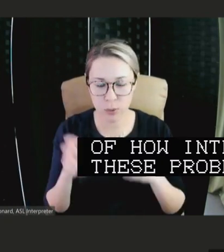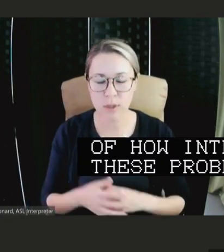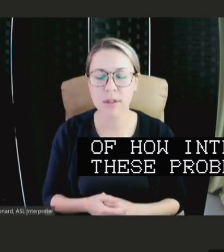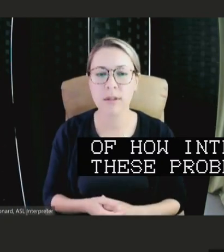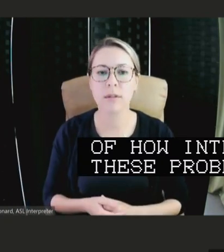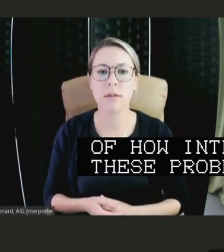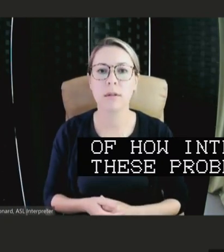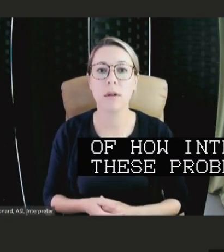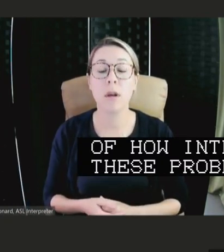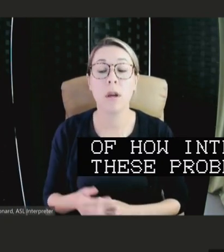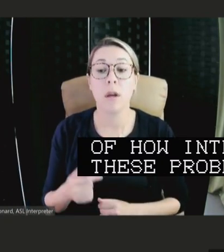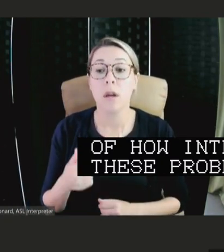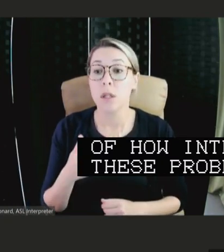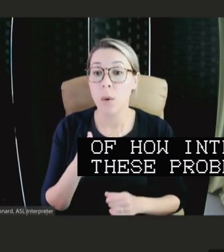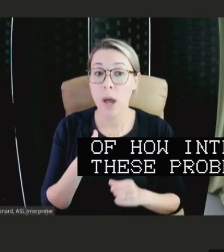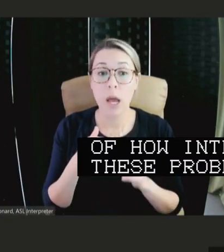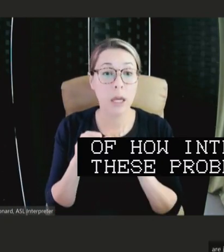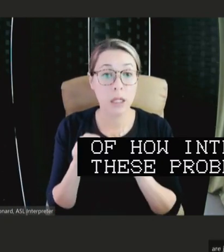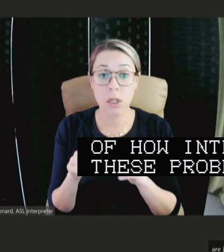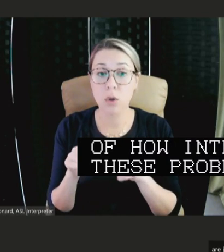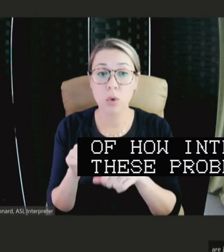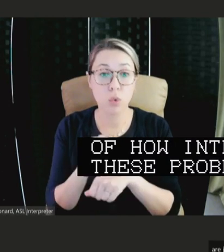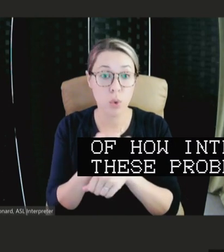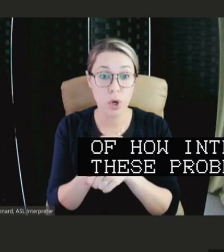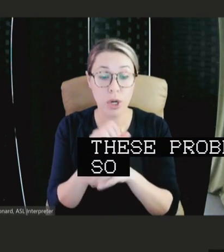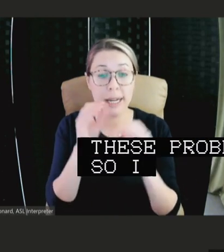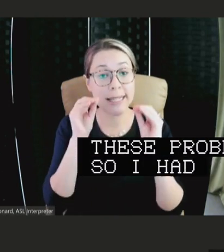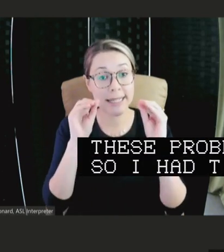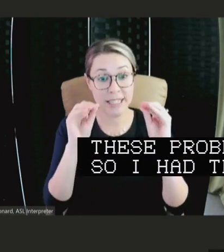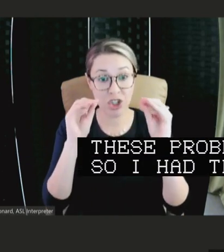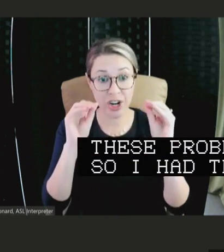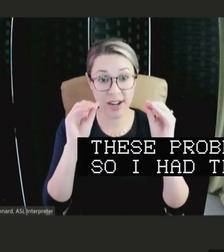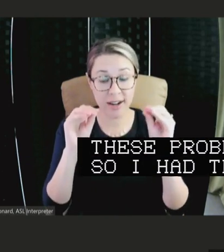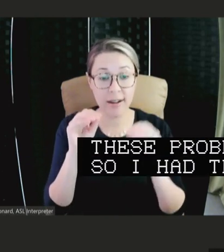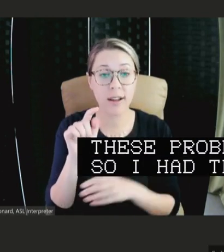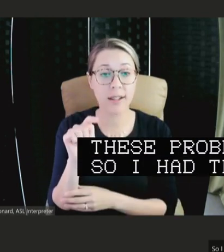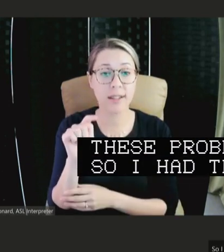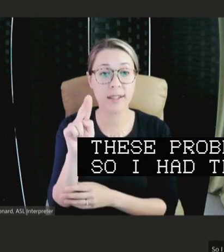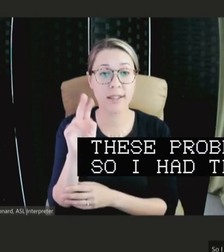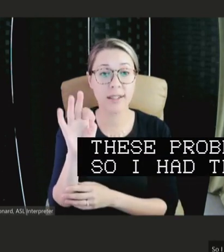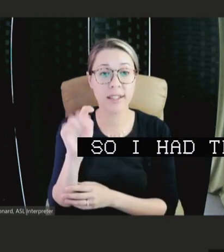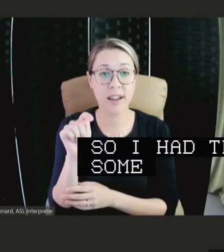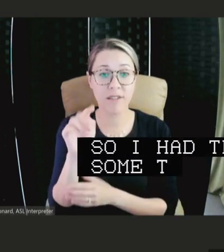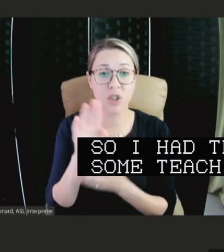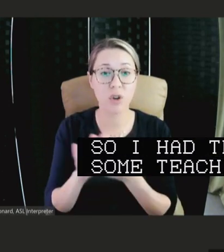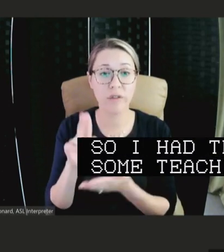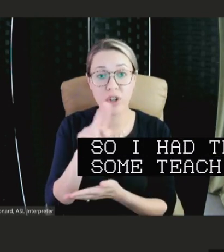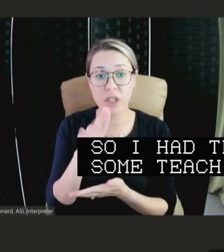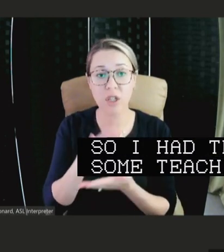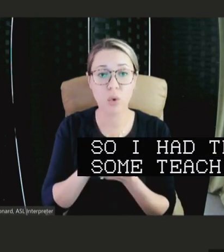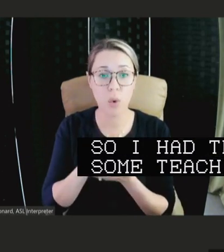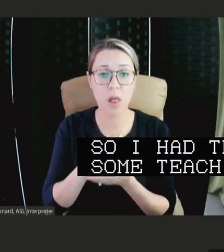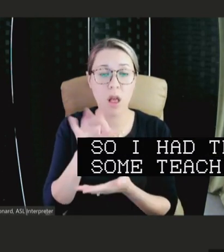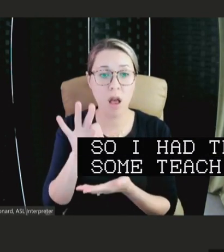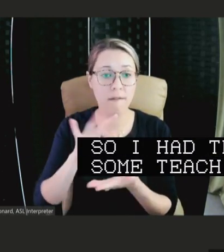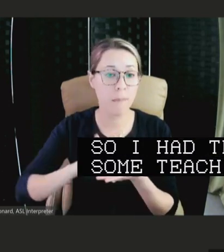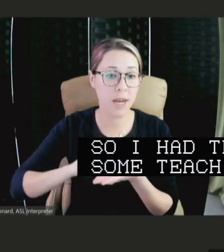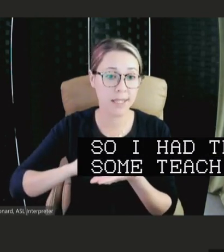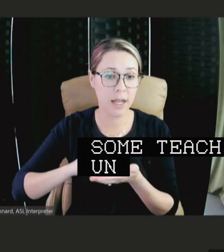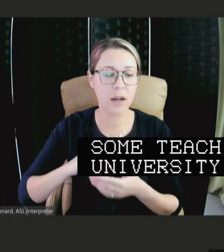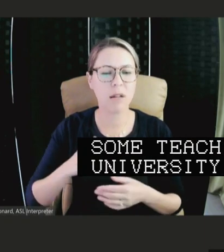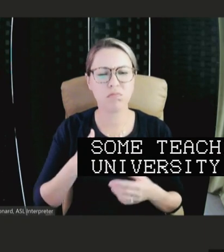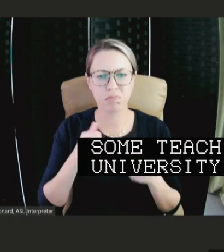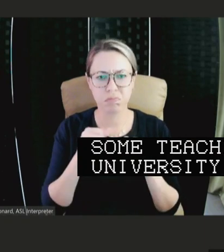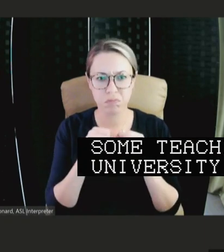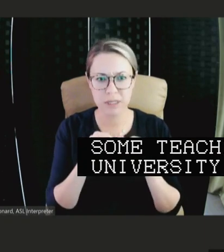So I have continued to do some teaching at Tufts University School of Medicine. I've done a little